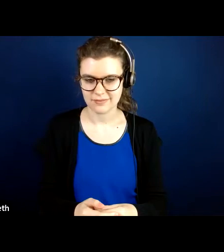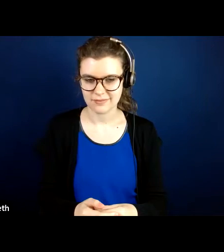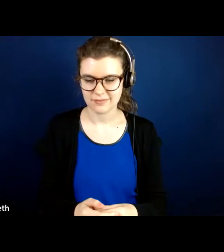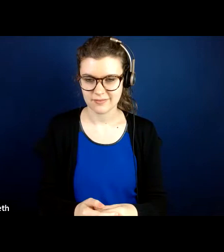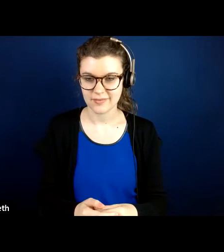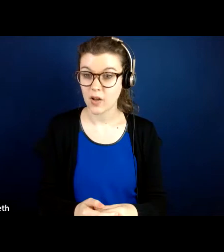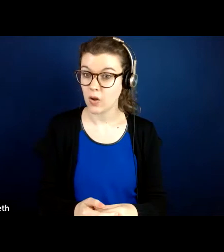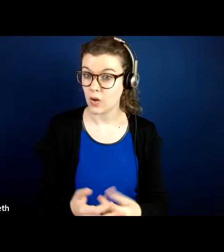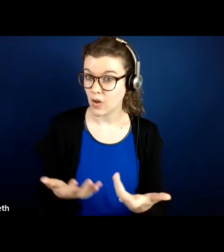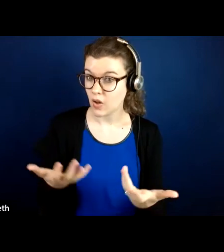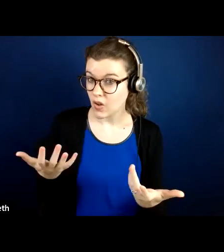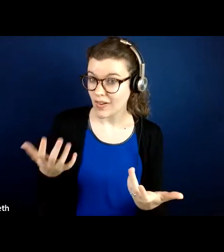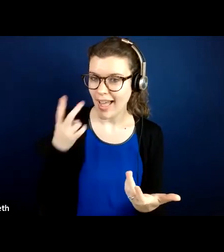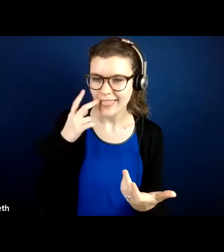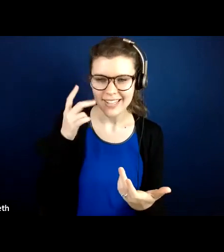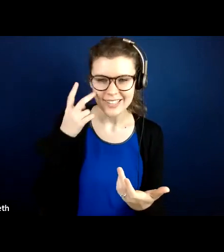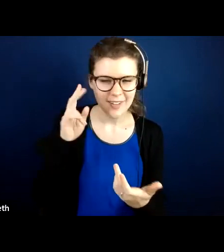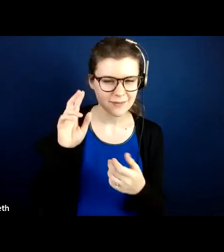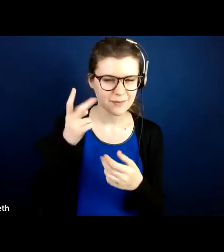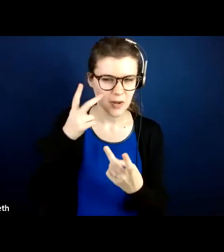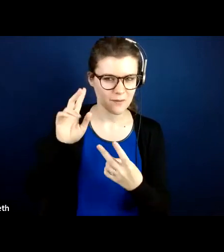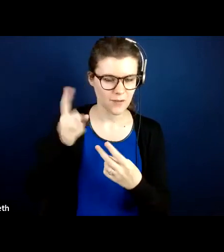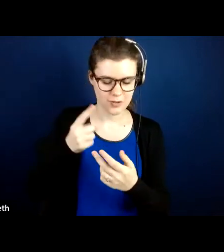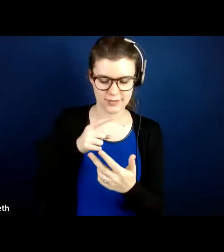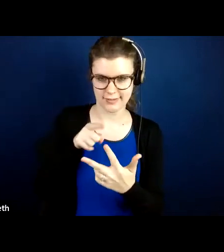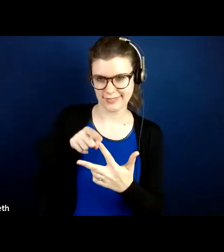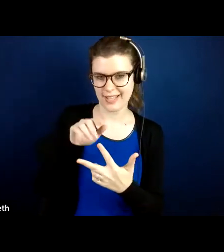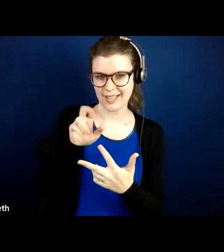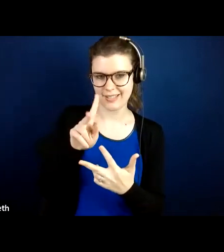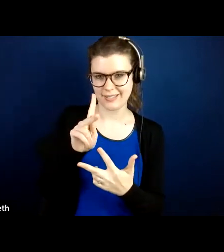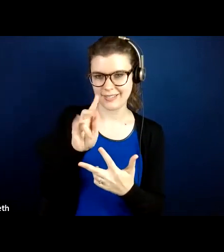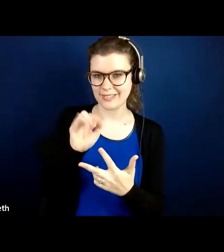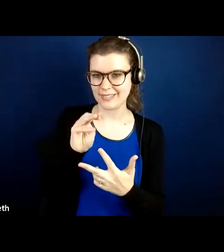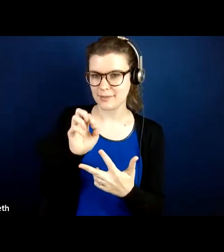I think I saw Kimberly's hand up first. So Kimberly,